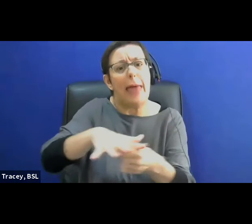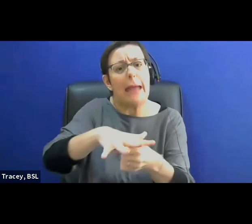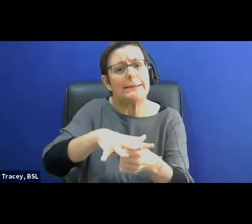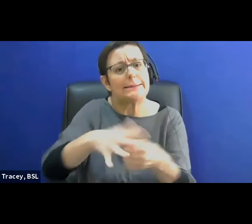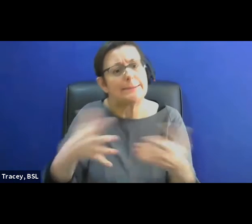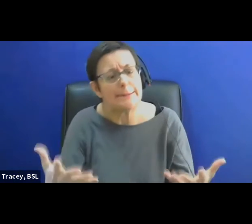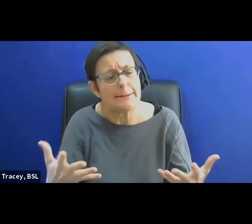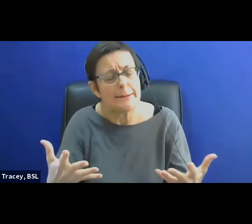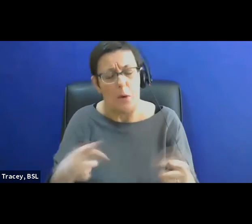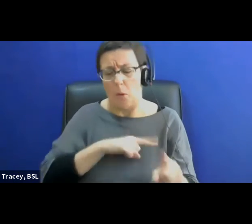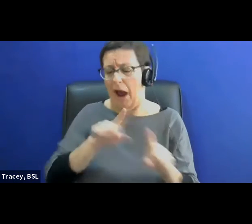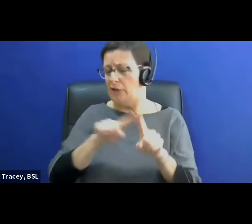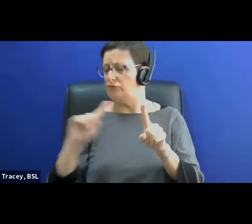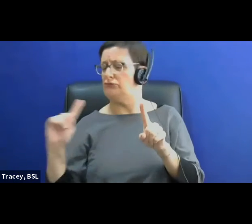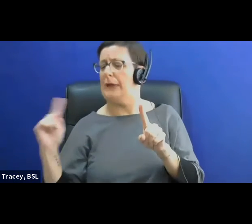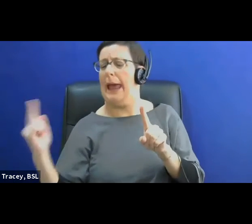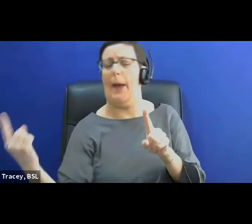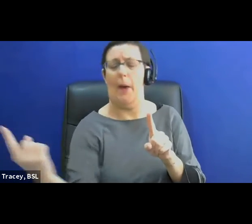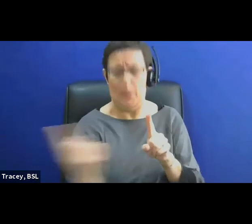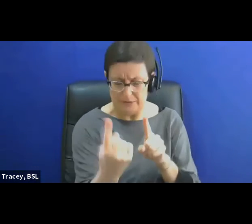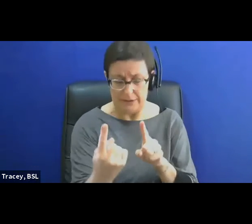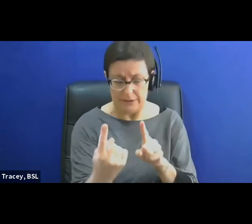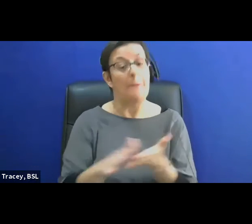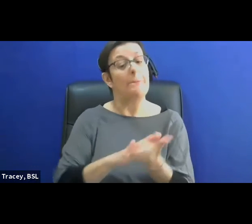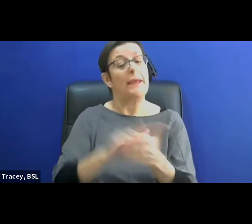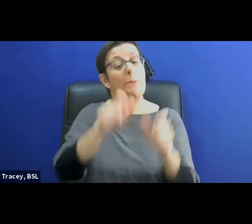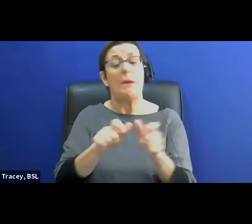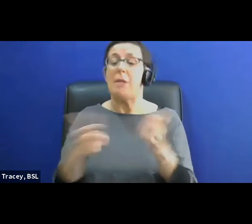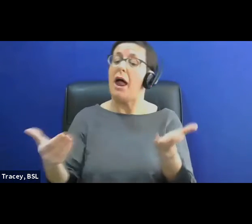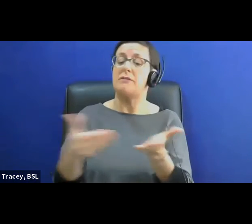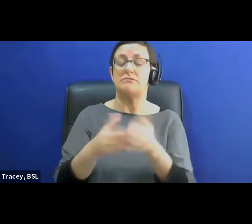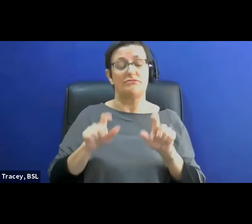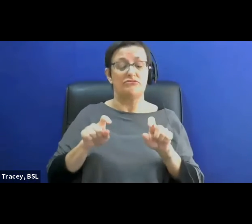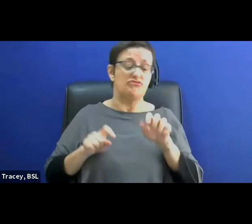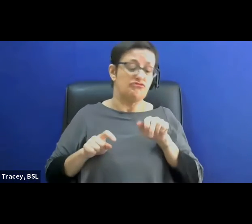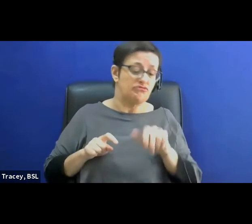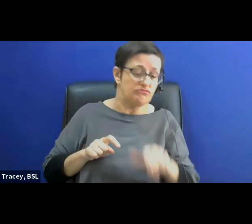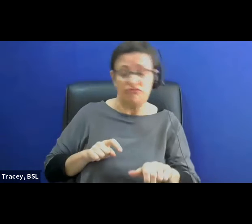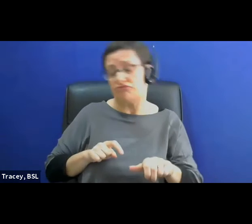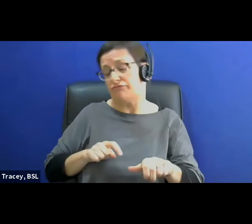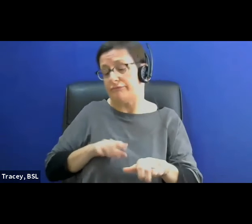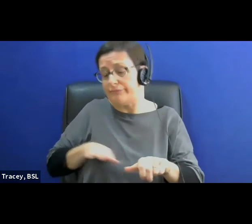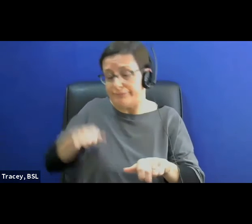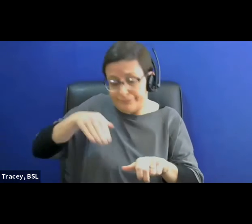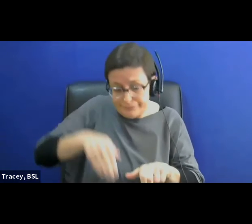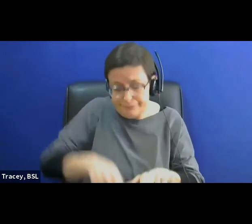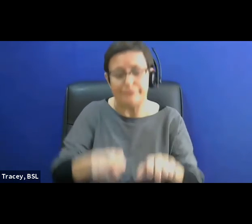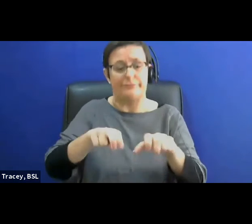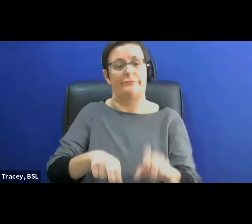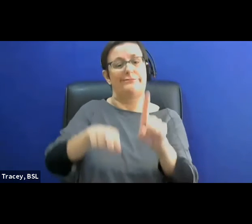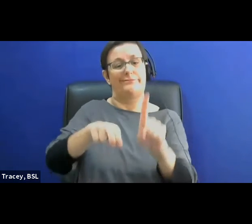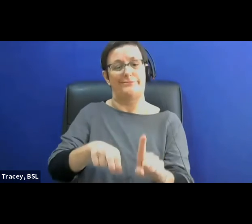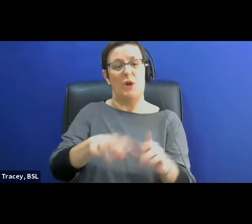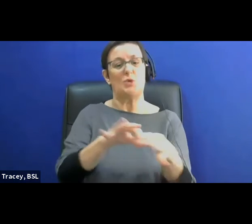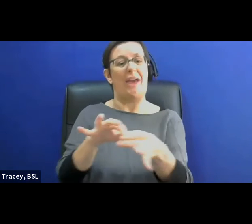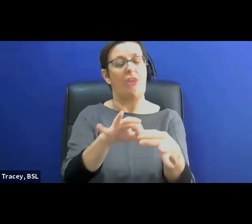finished, so that everybody's arriving at their destination together. The other thing, this was a primary school, and